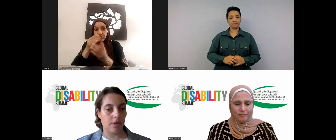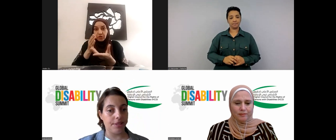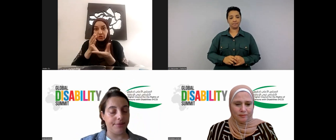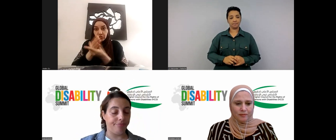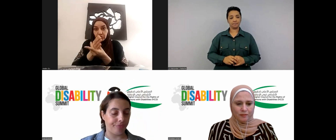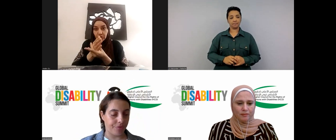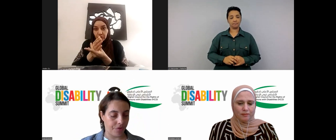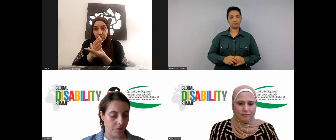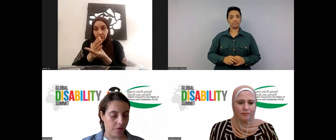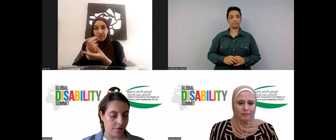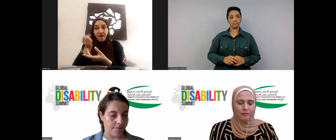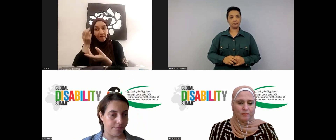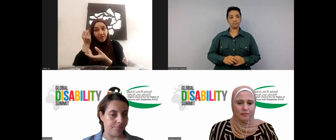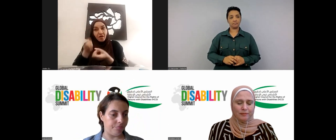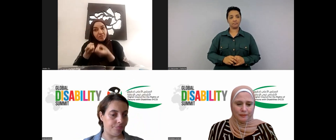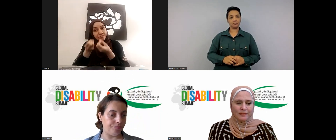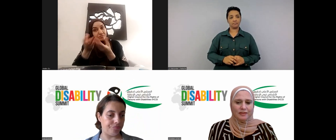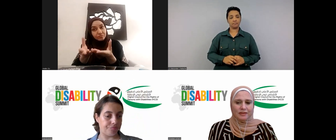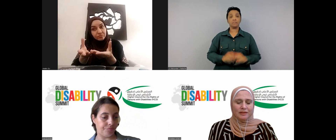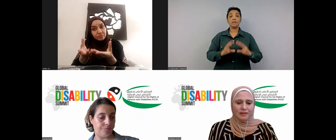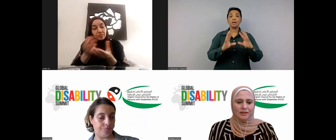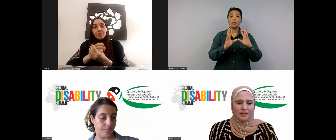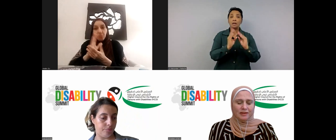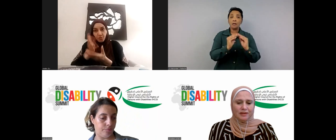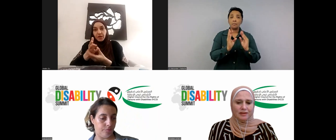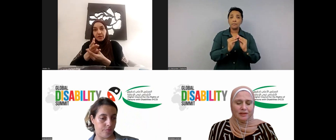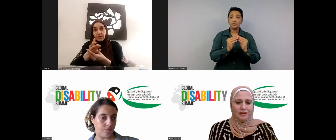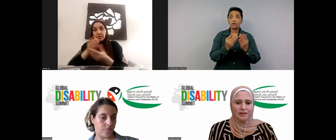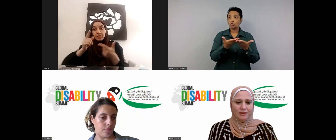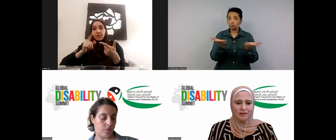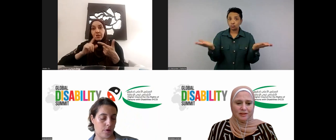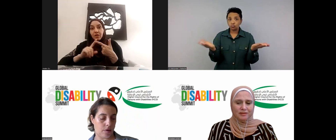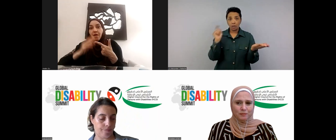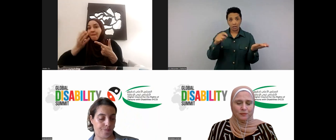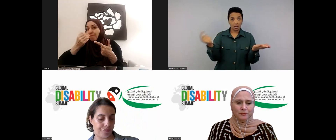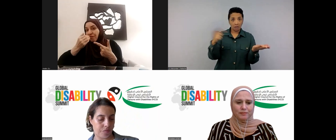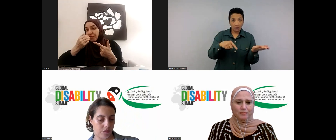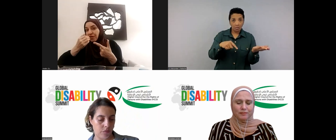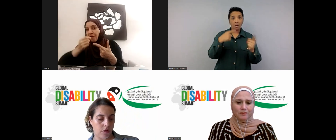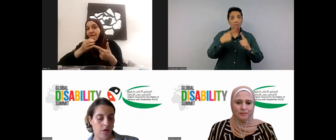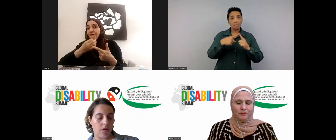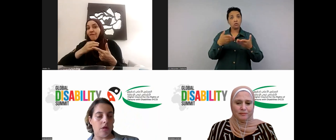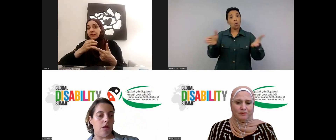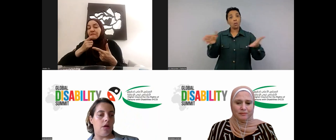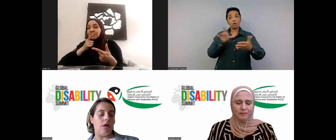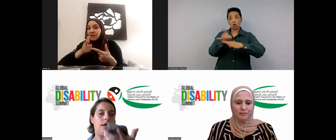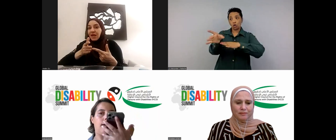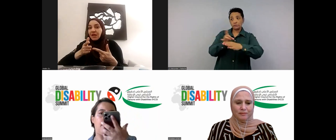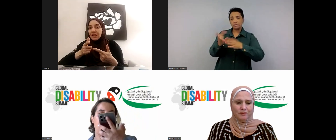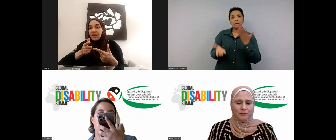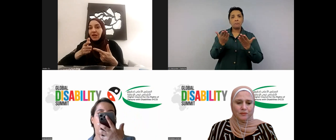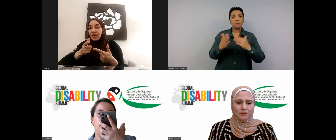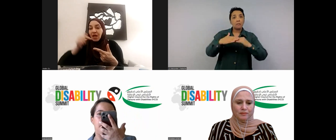open meeting and further consultation in order to voice more ideas? If there are